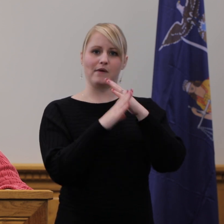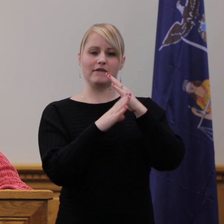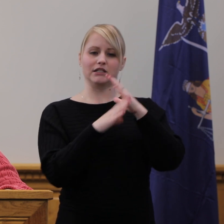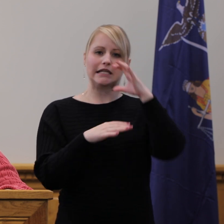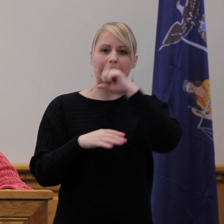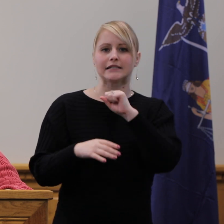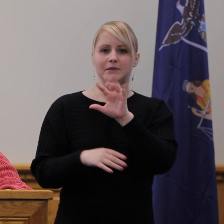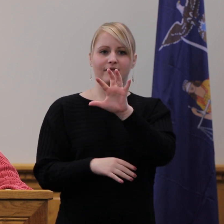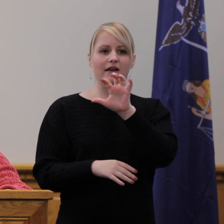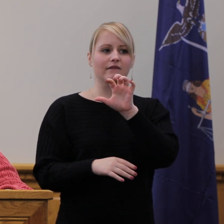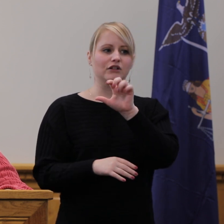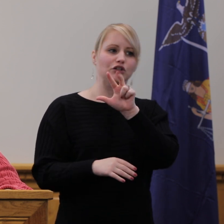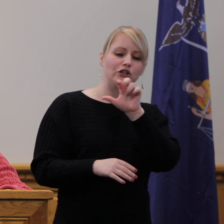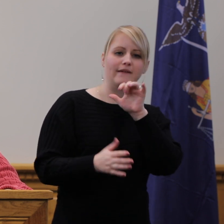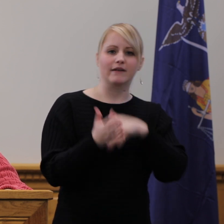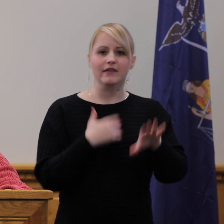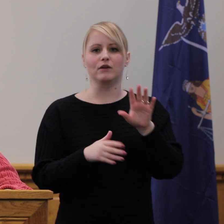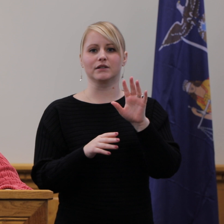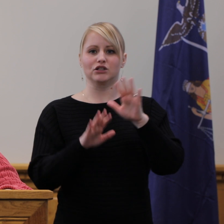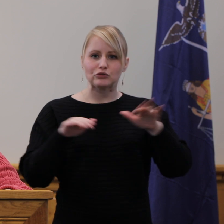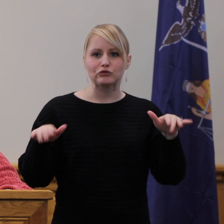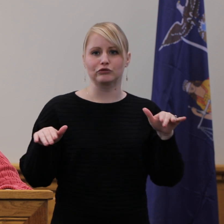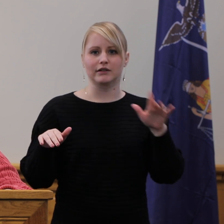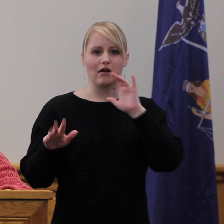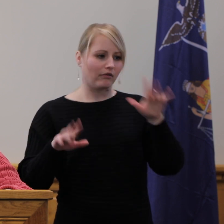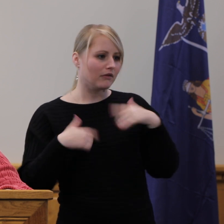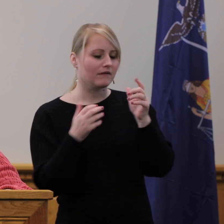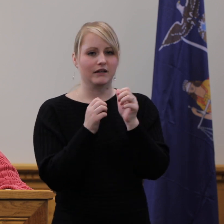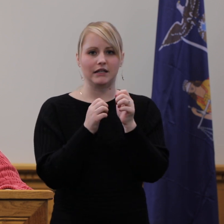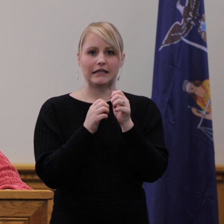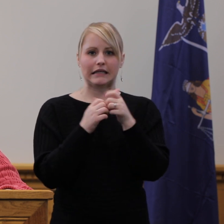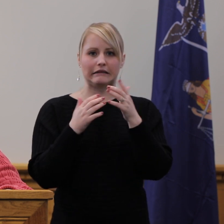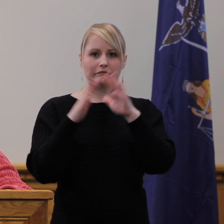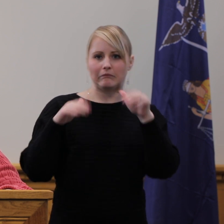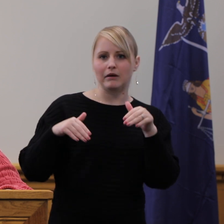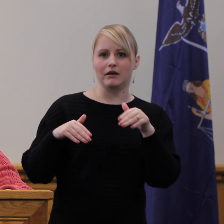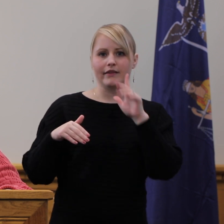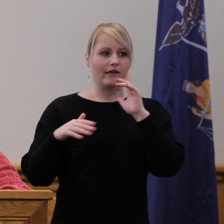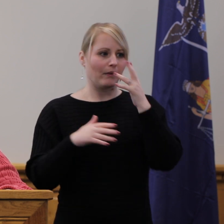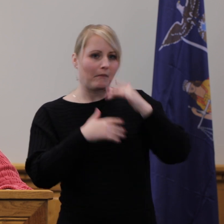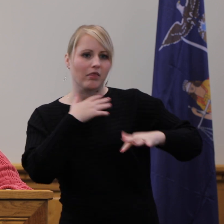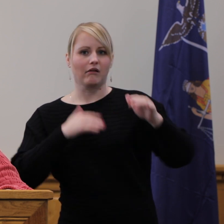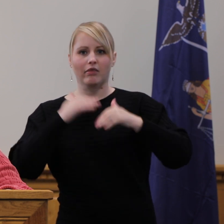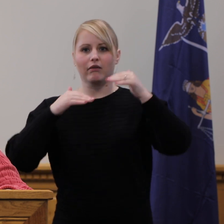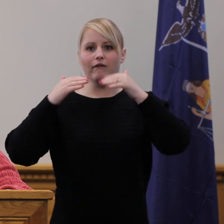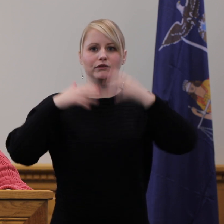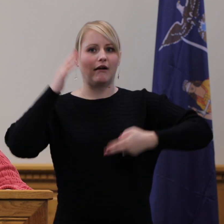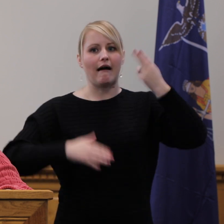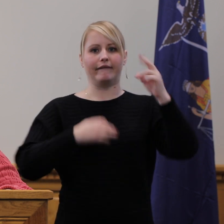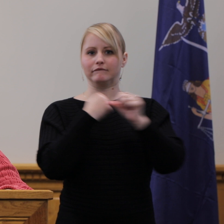in the United States have blood lead levels high enough to cause significant damage to their health. Locally, we are